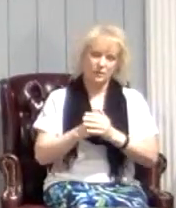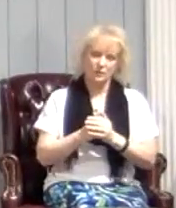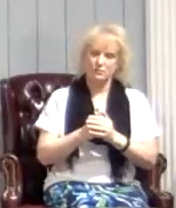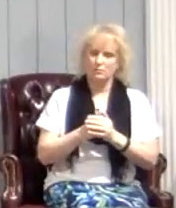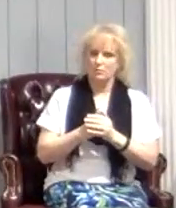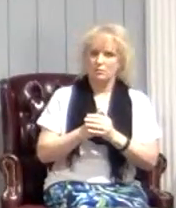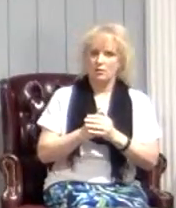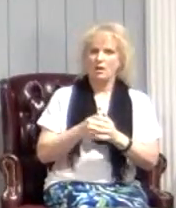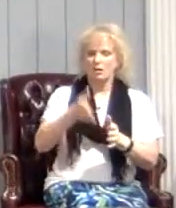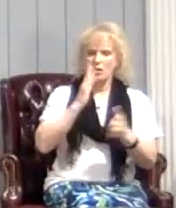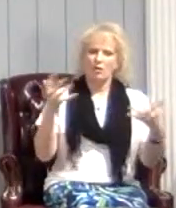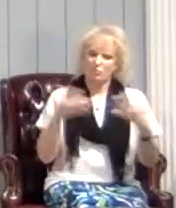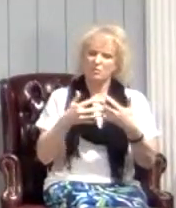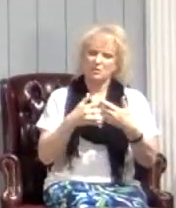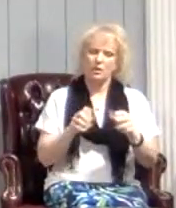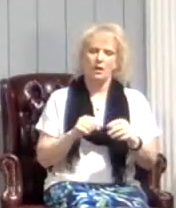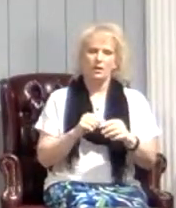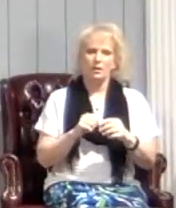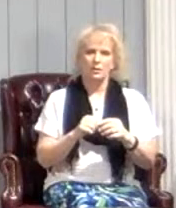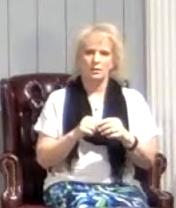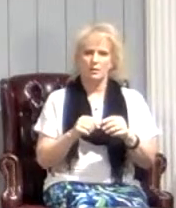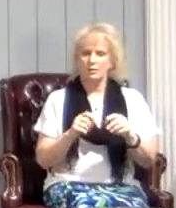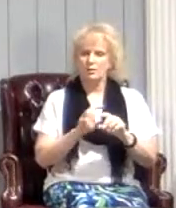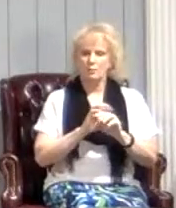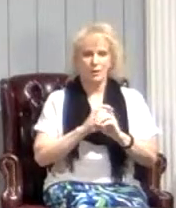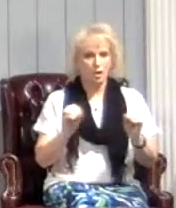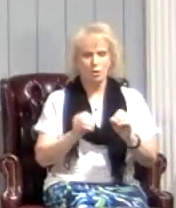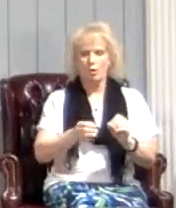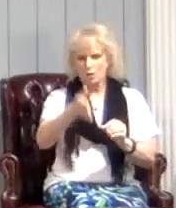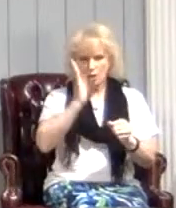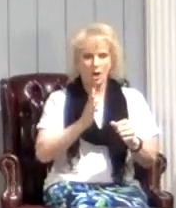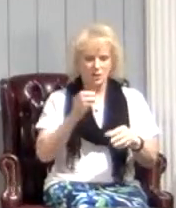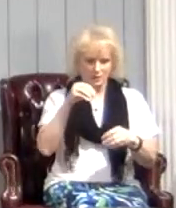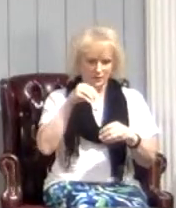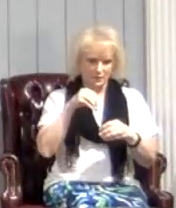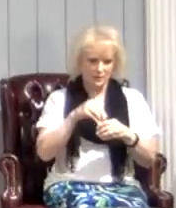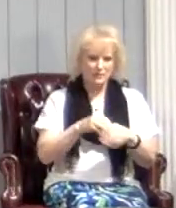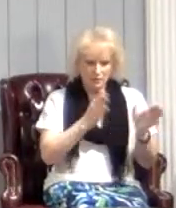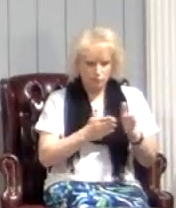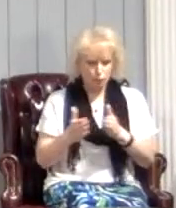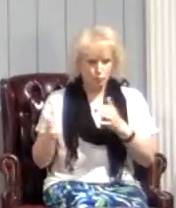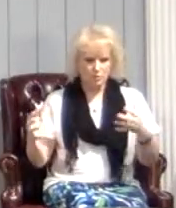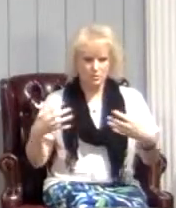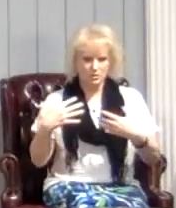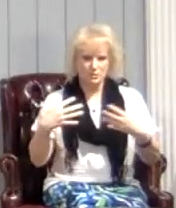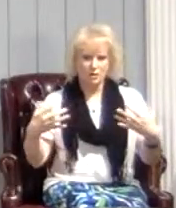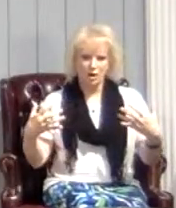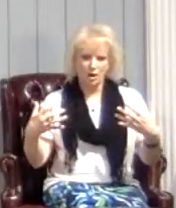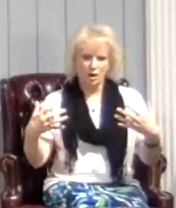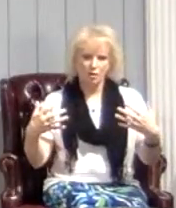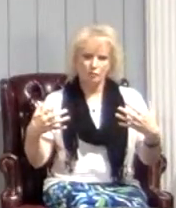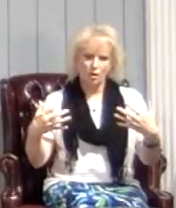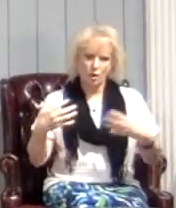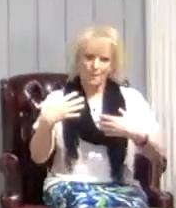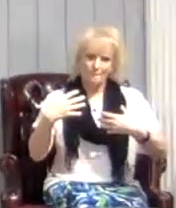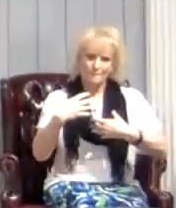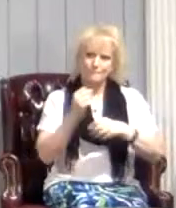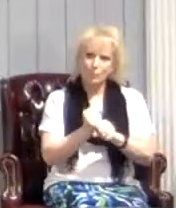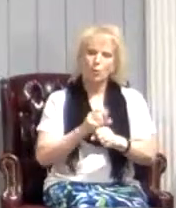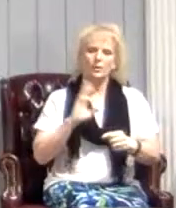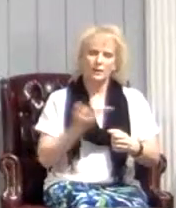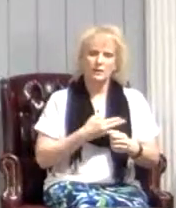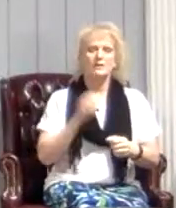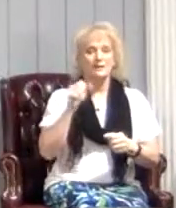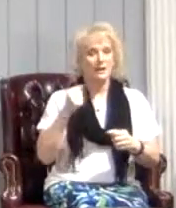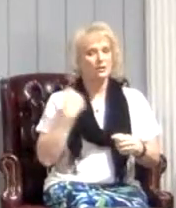is engaged in the process of sanctifying us and molding us into the image of the Lord Jesus Christ. And yes, we do win